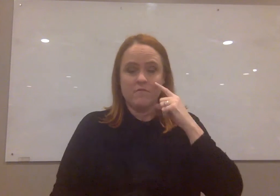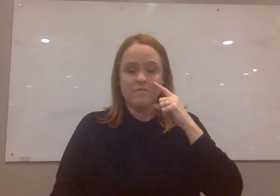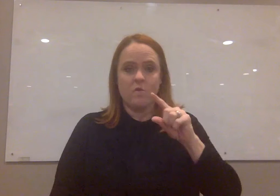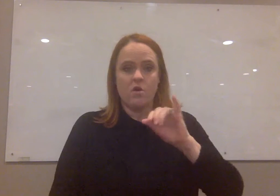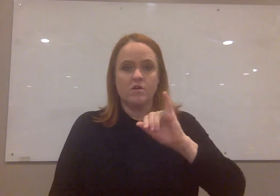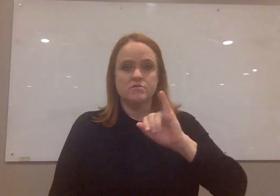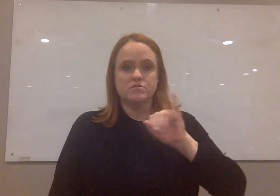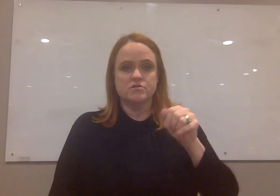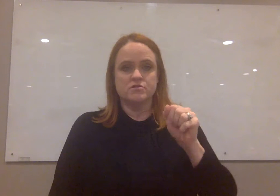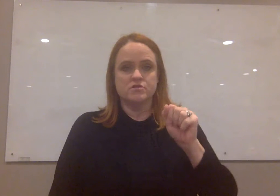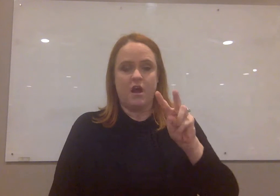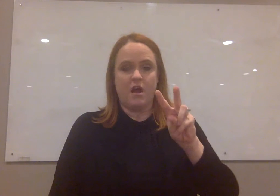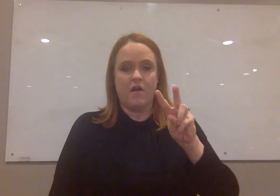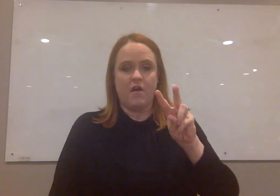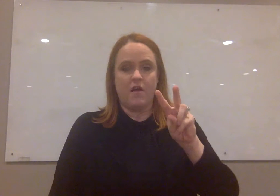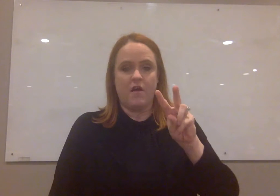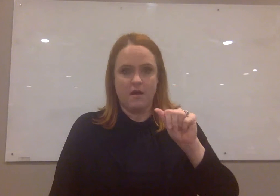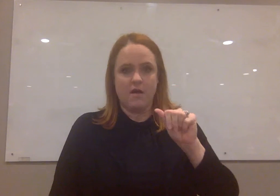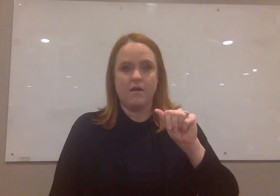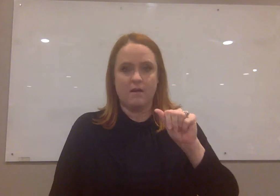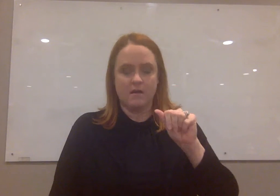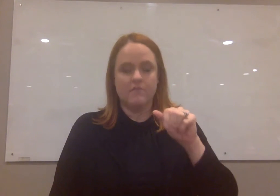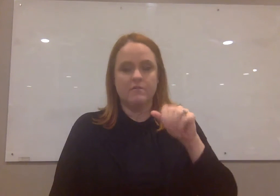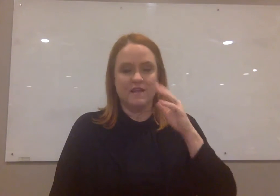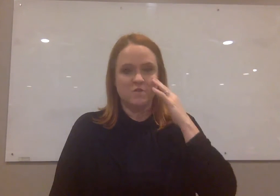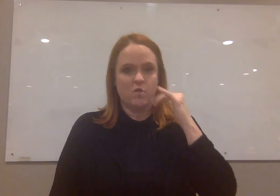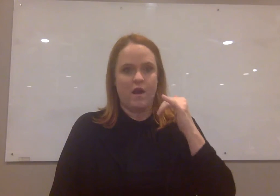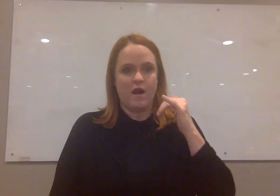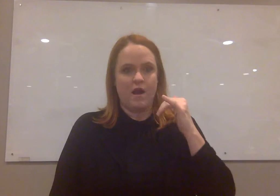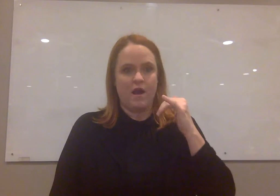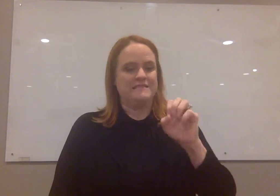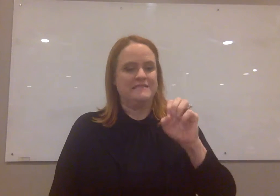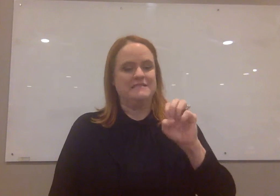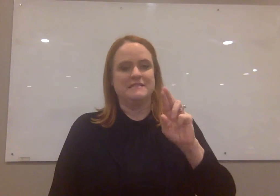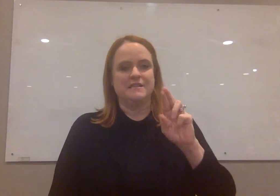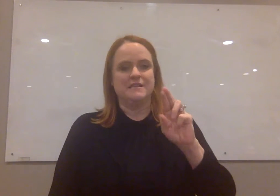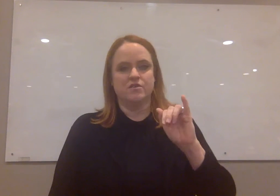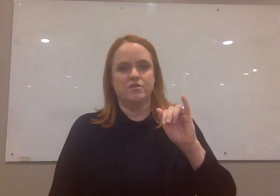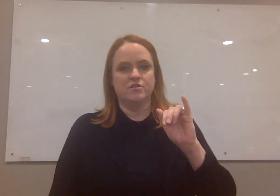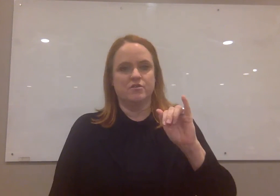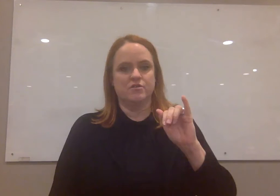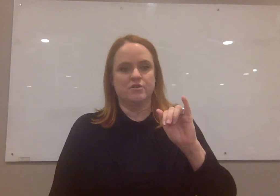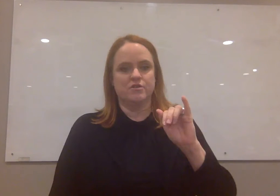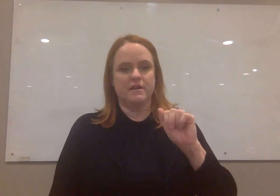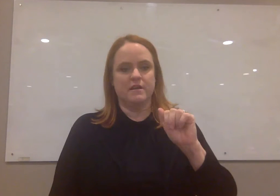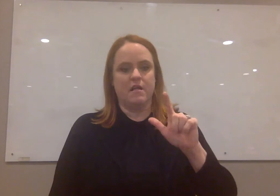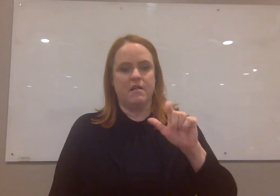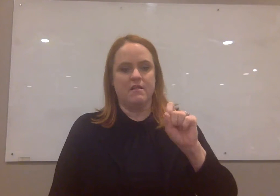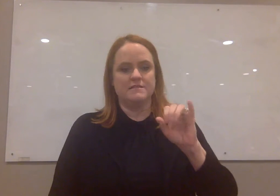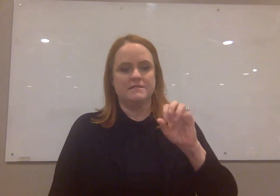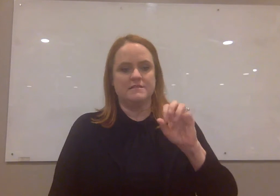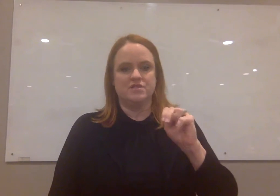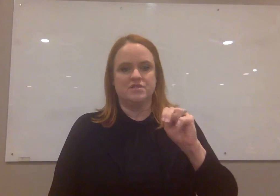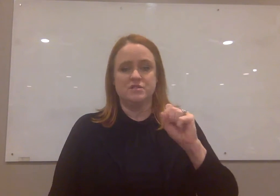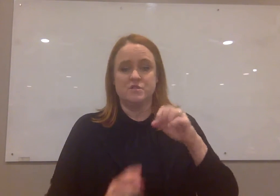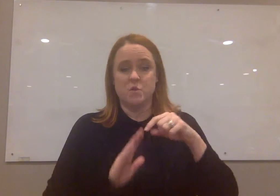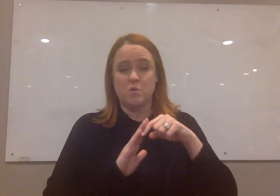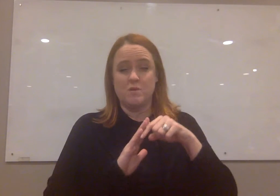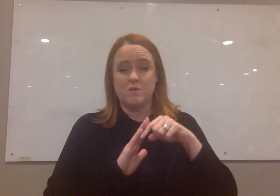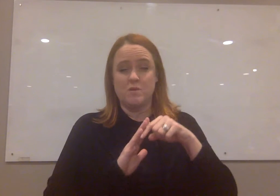baked so deep into the language, right? Yeah. Which is what you were referencing with turn to